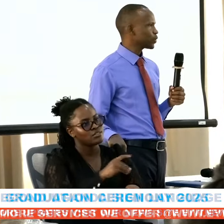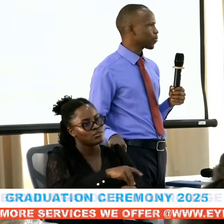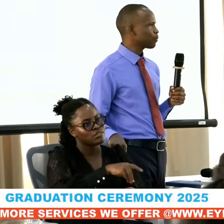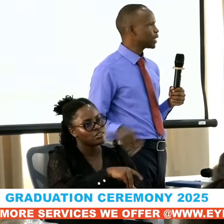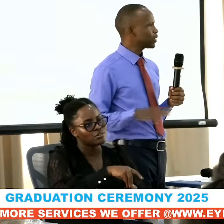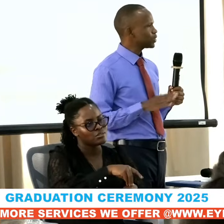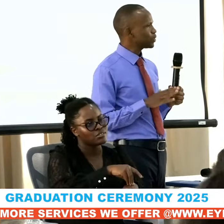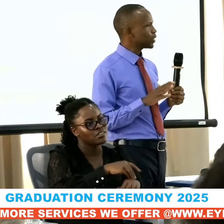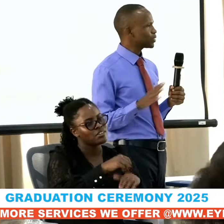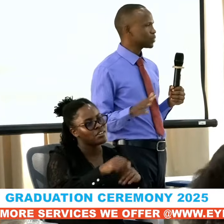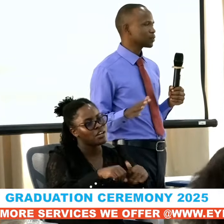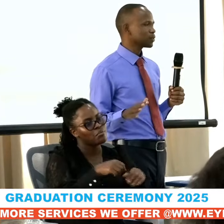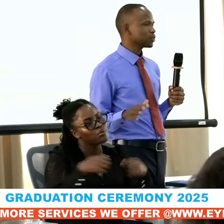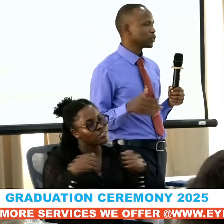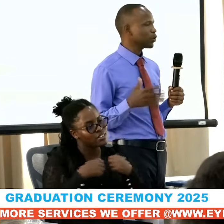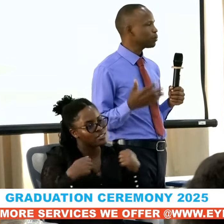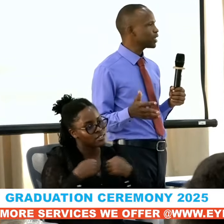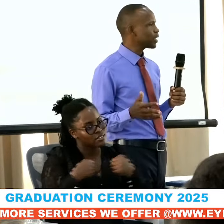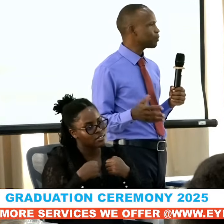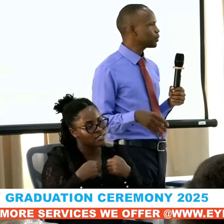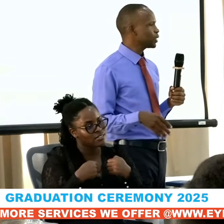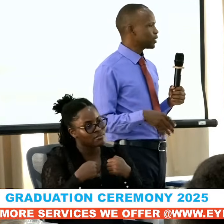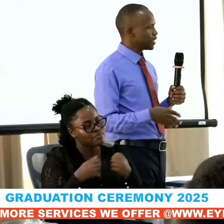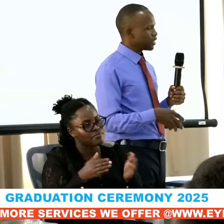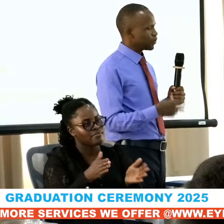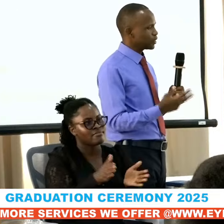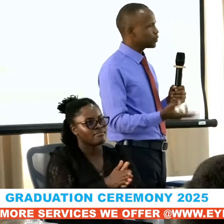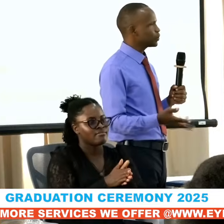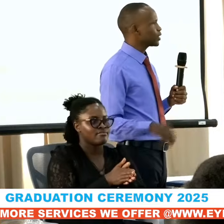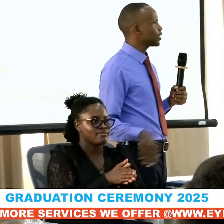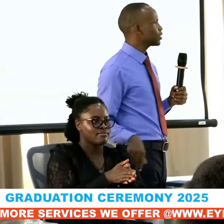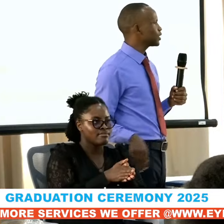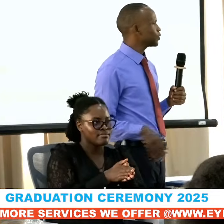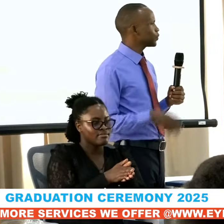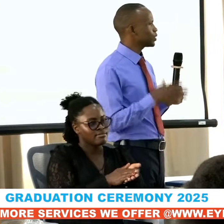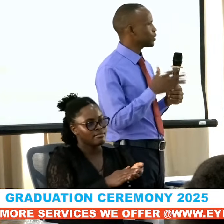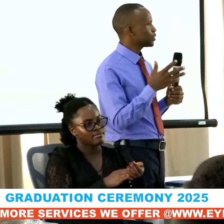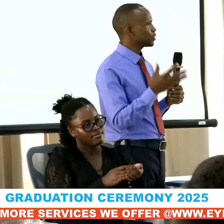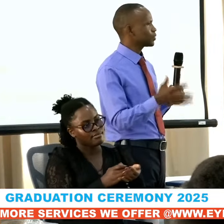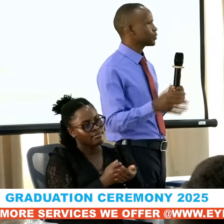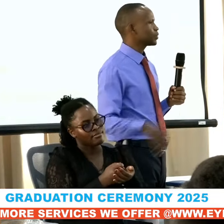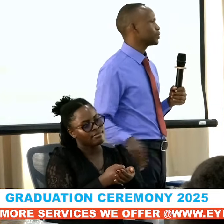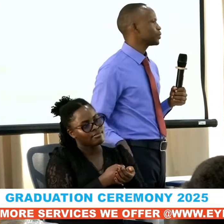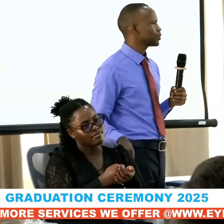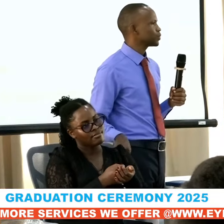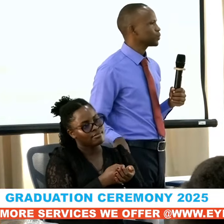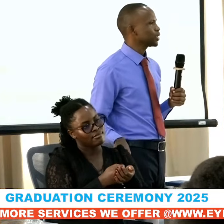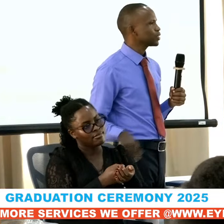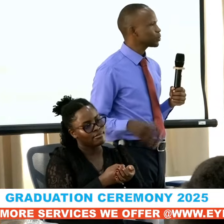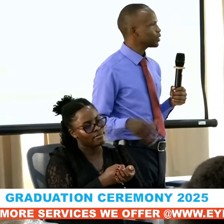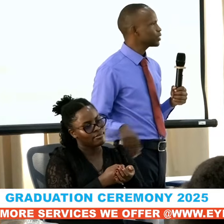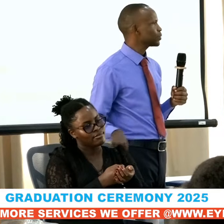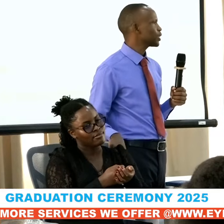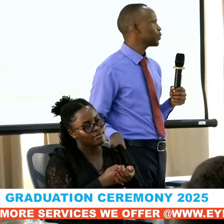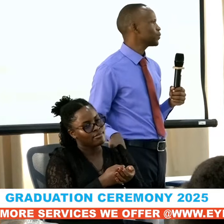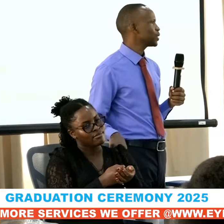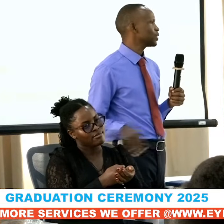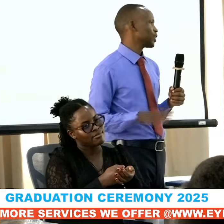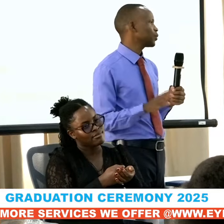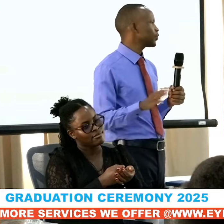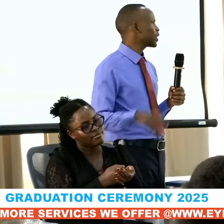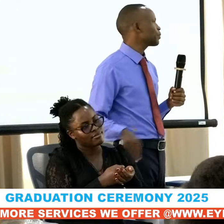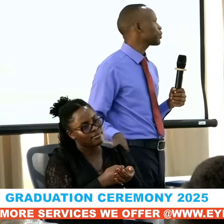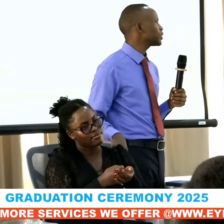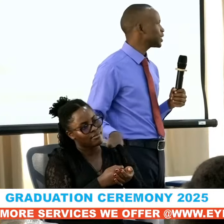infection. But now she opened up. Then I went with her. Then we explained to the doctor, and